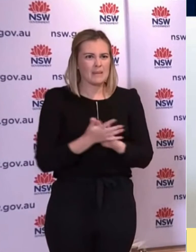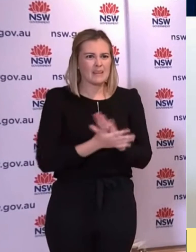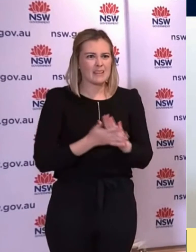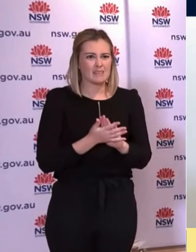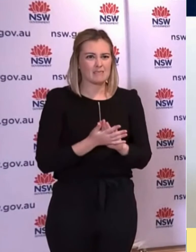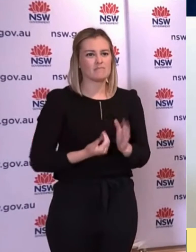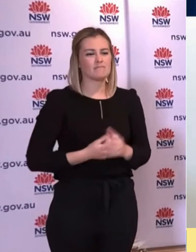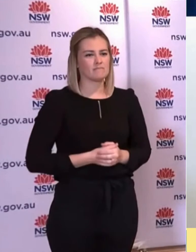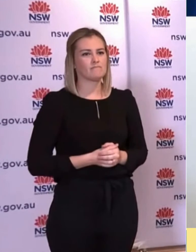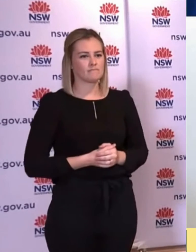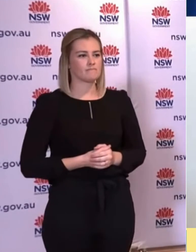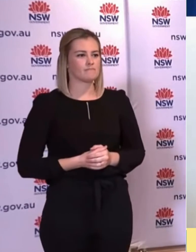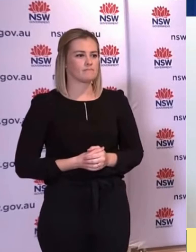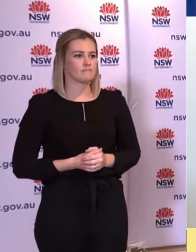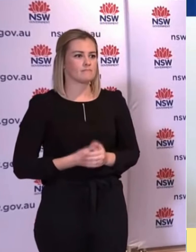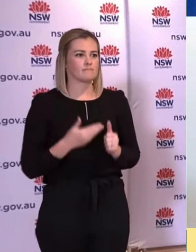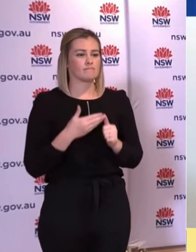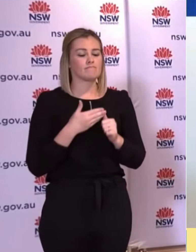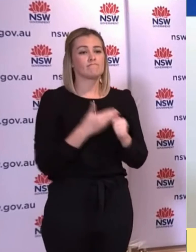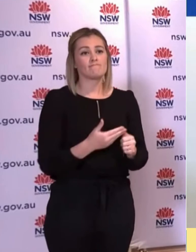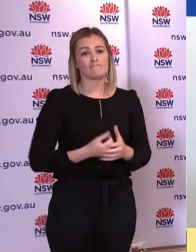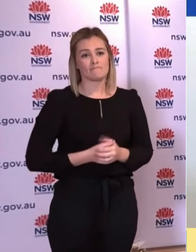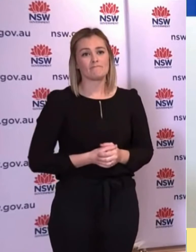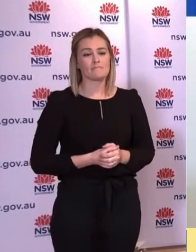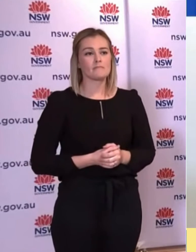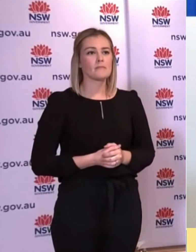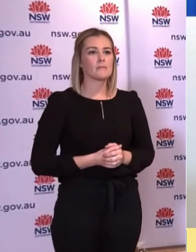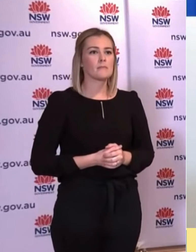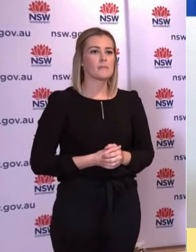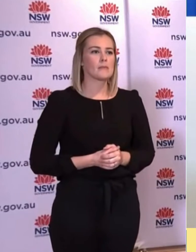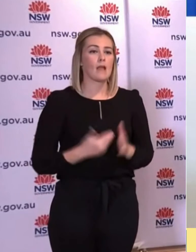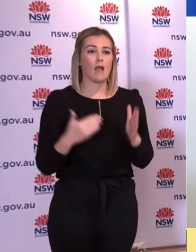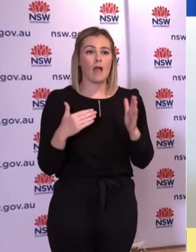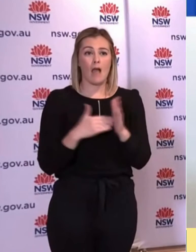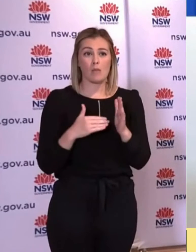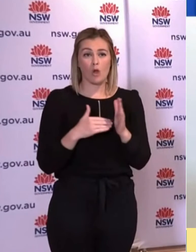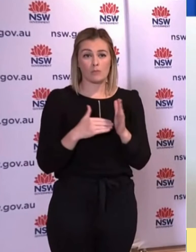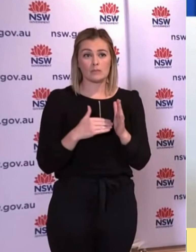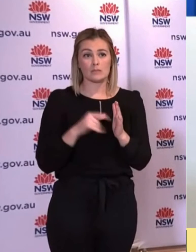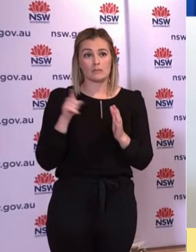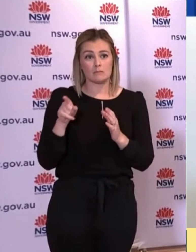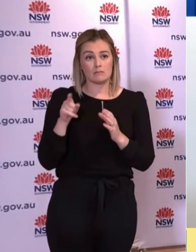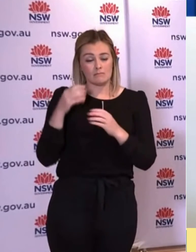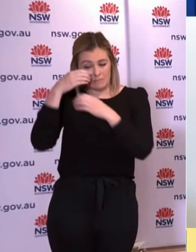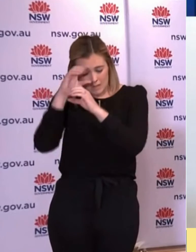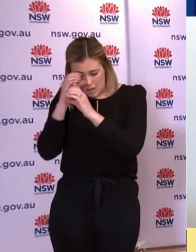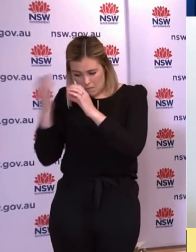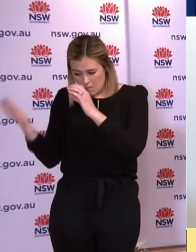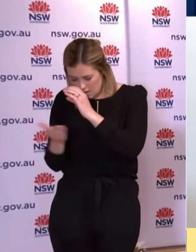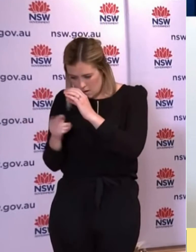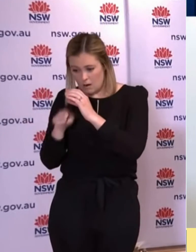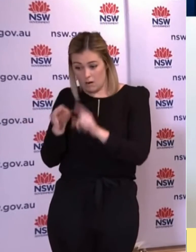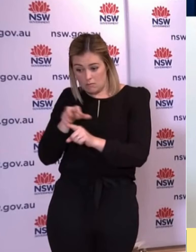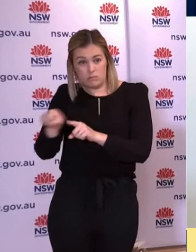So at present, all the private laboratories are notifying by text people who are